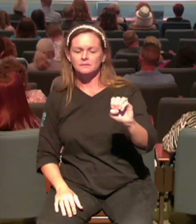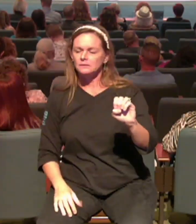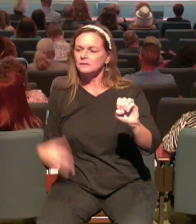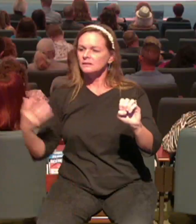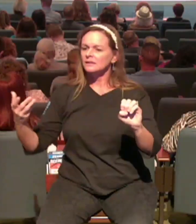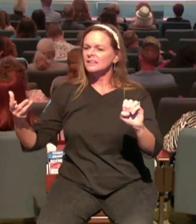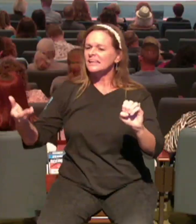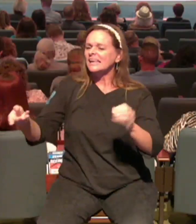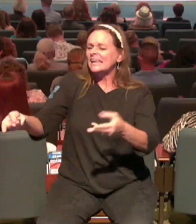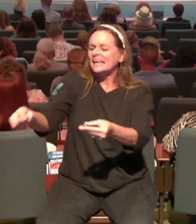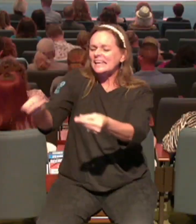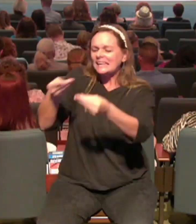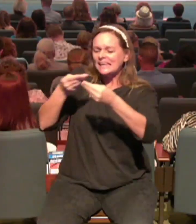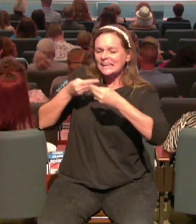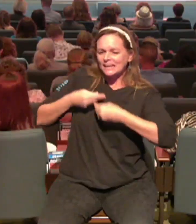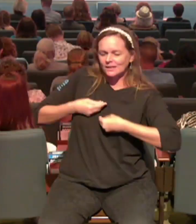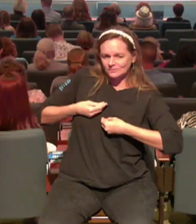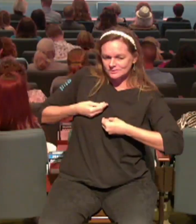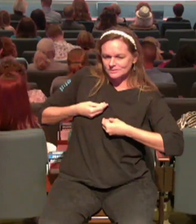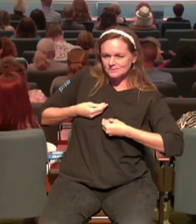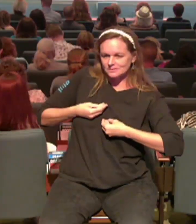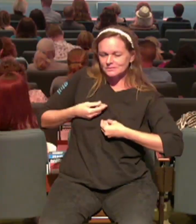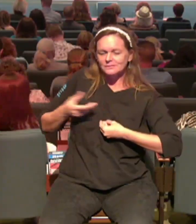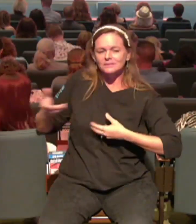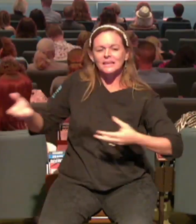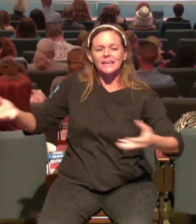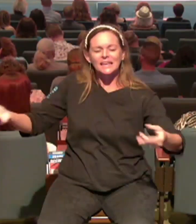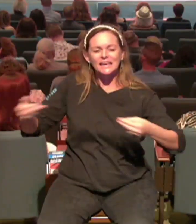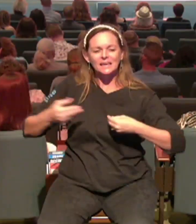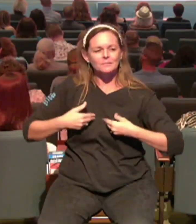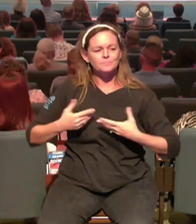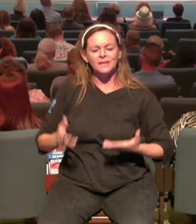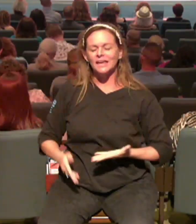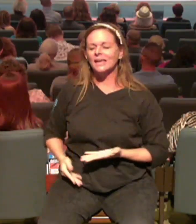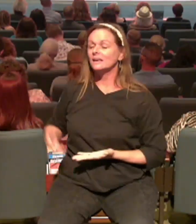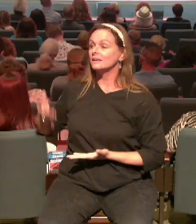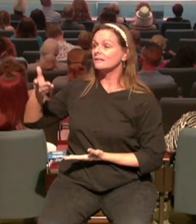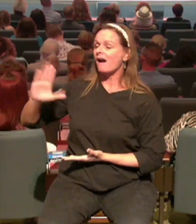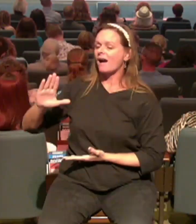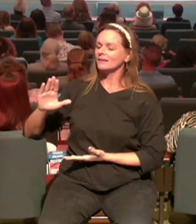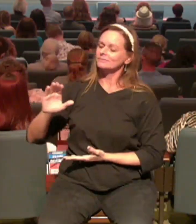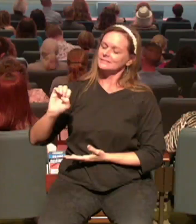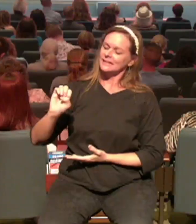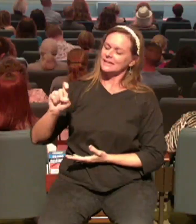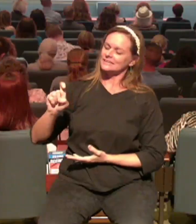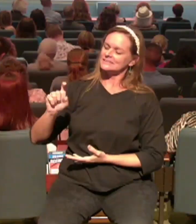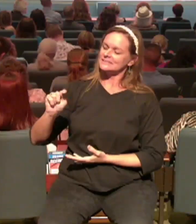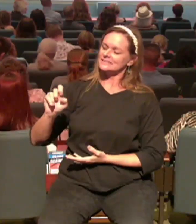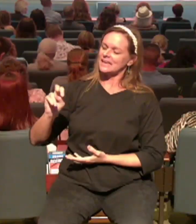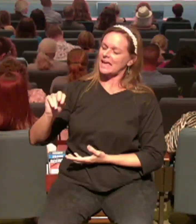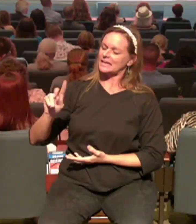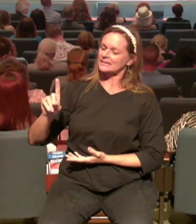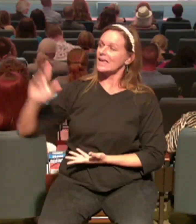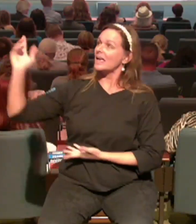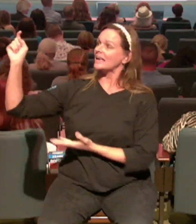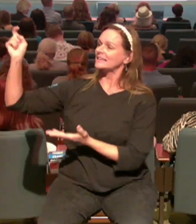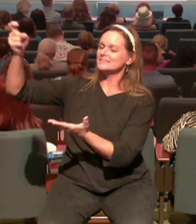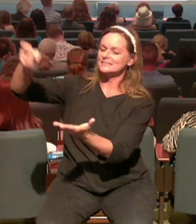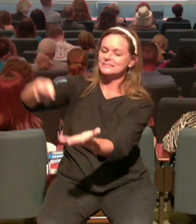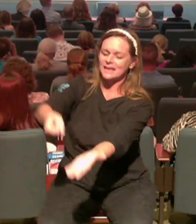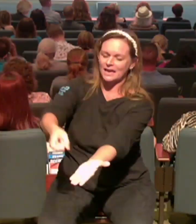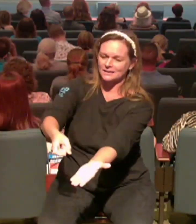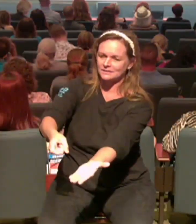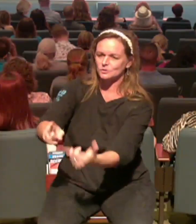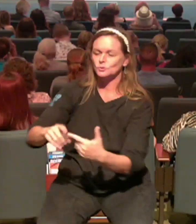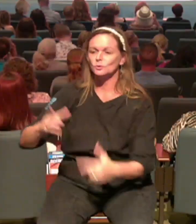on this one. It's extended through us. See, the way the grace of God is demonstrated to the world is when